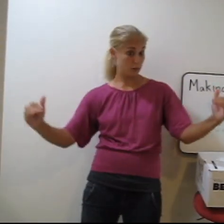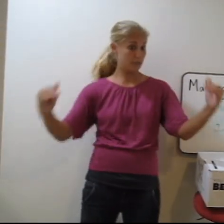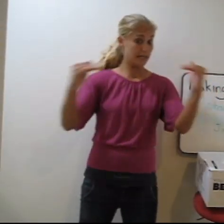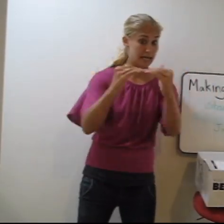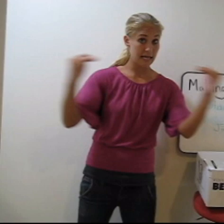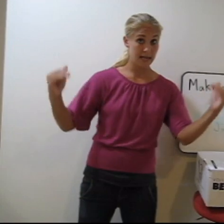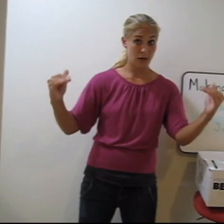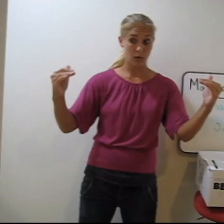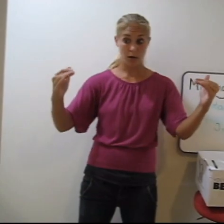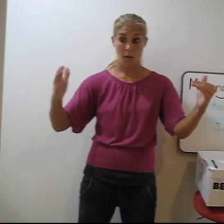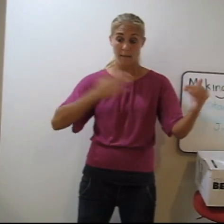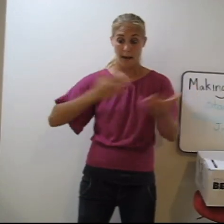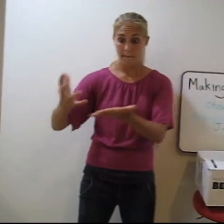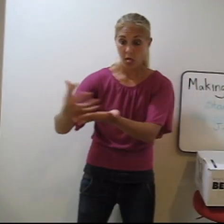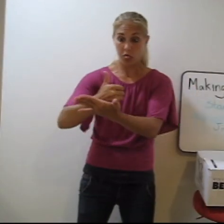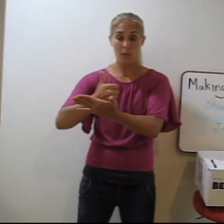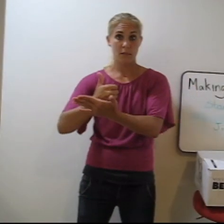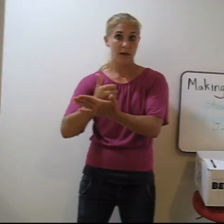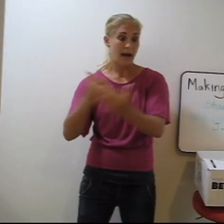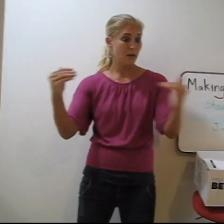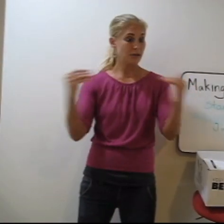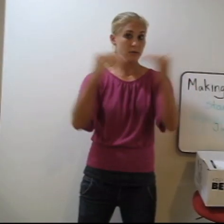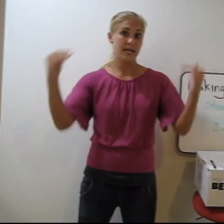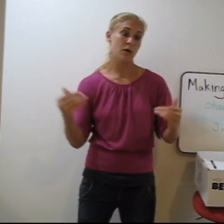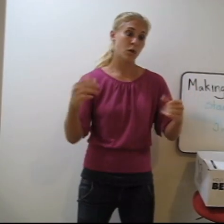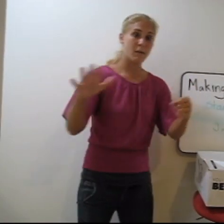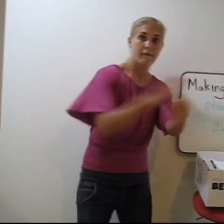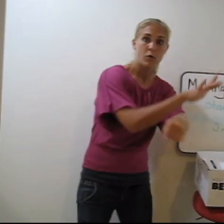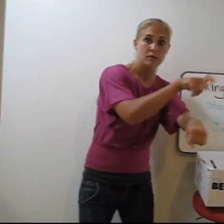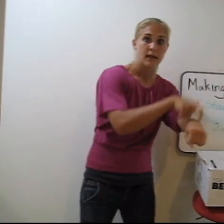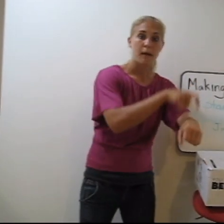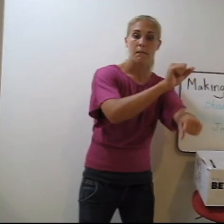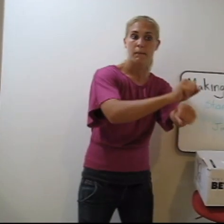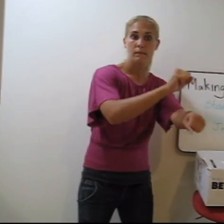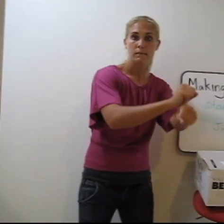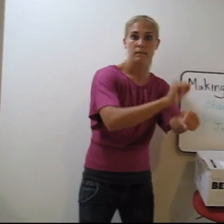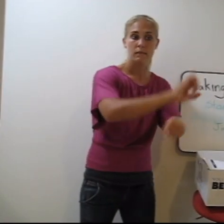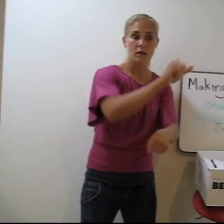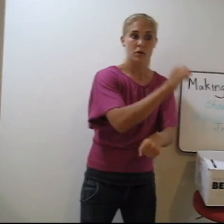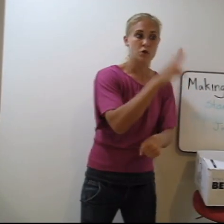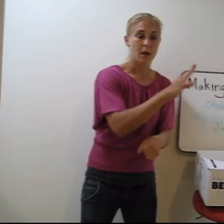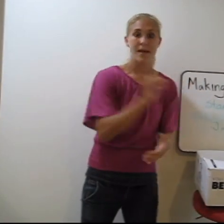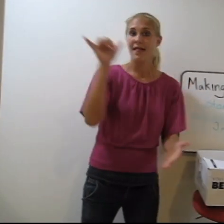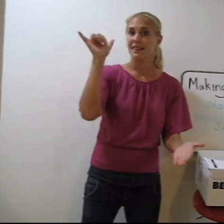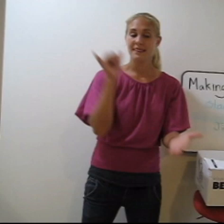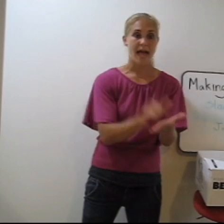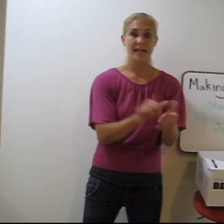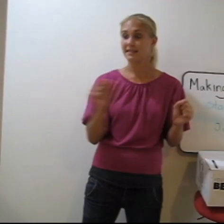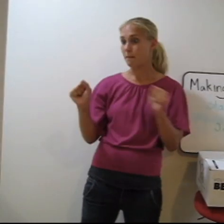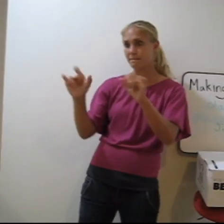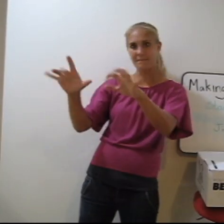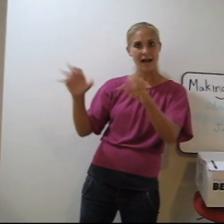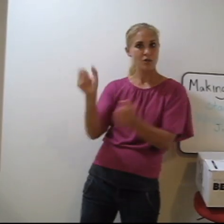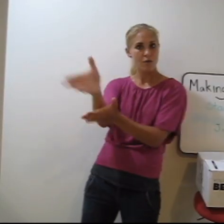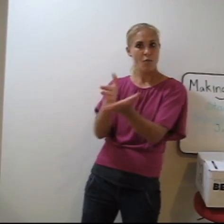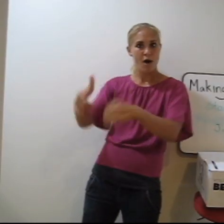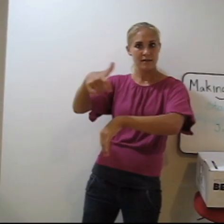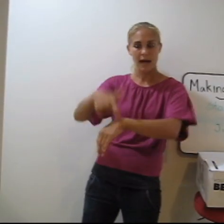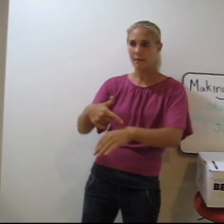profits part-time what I was earning on my full-time job. This is called the magic of part-time. It is so thrilling for people